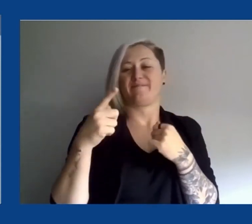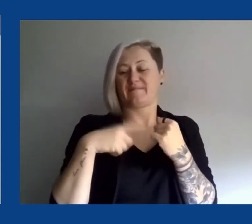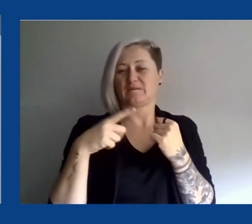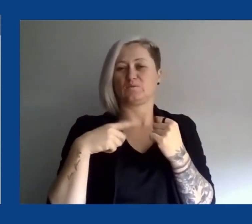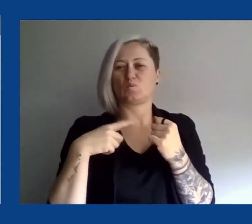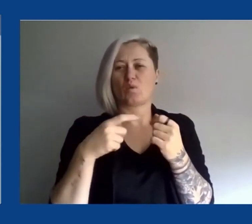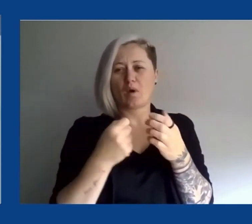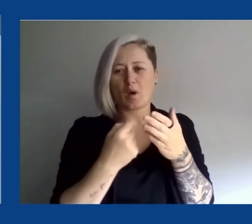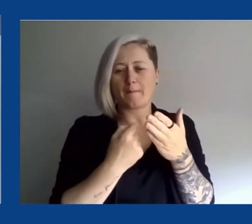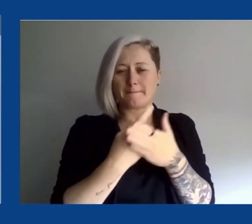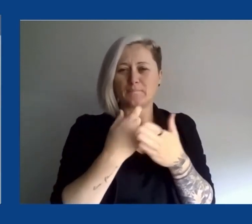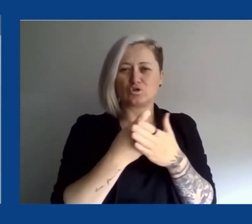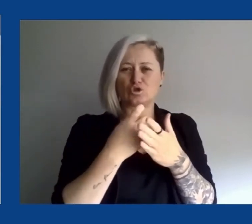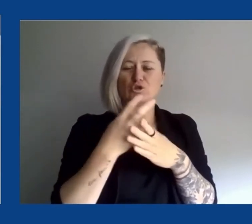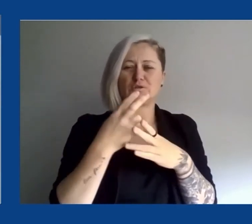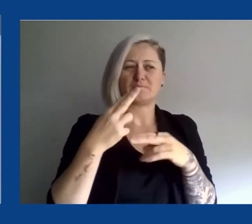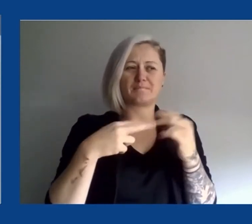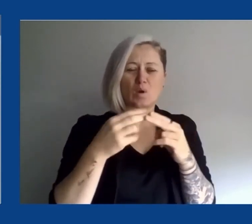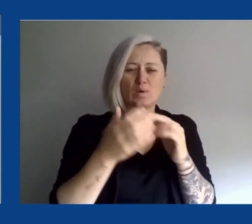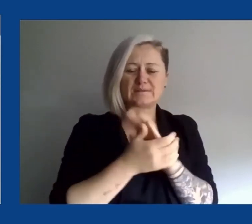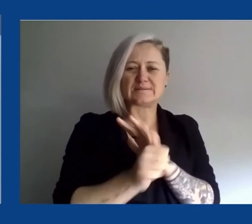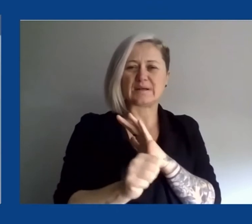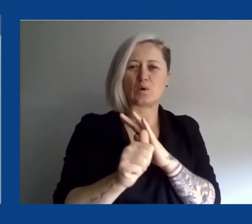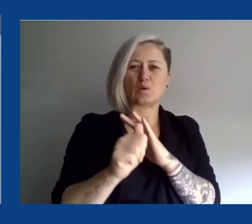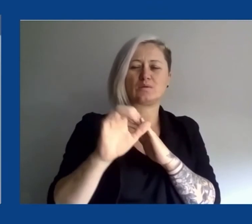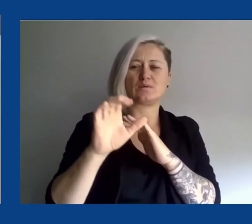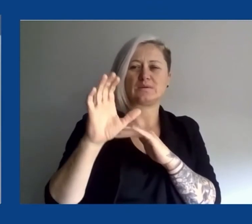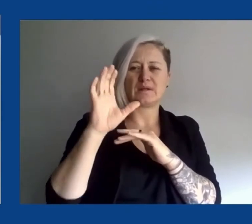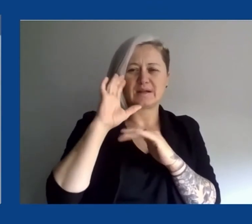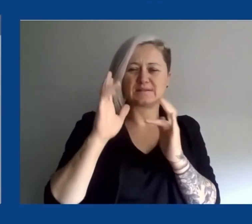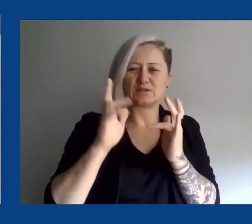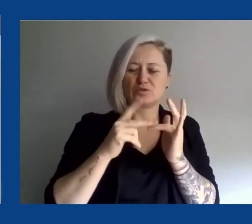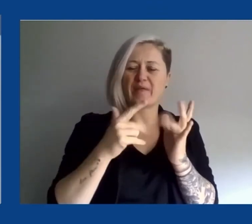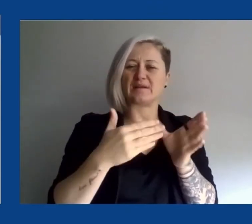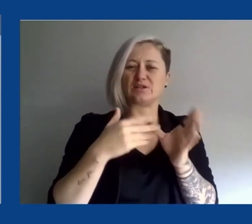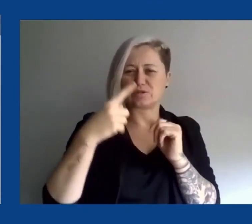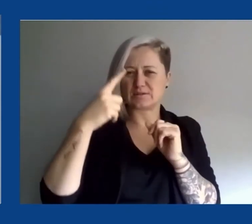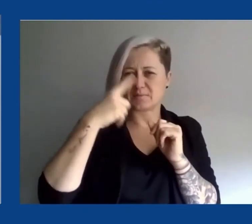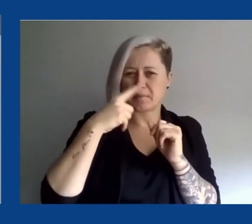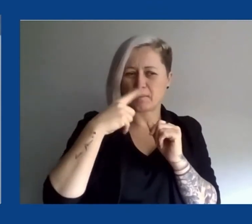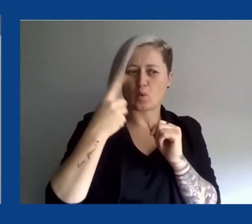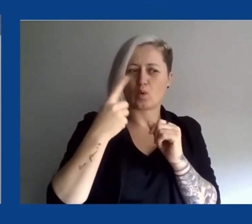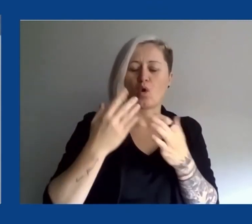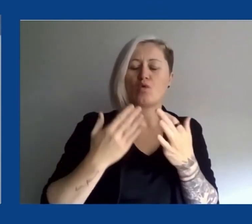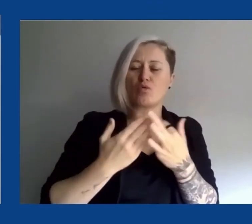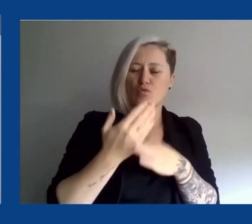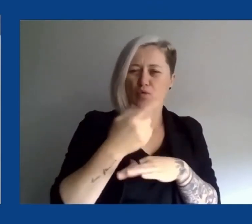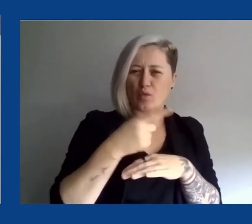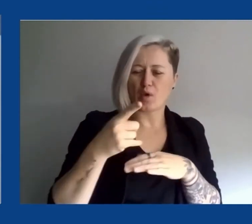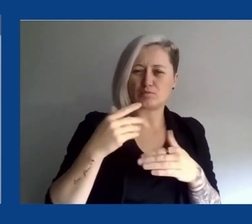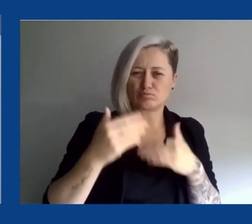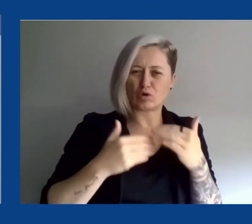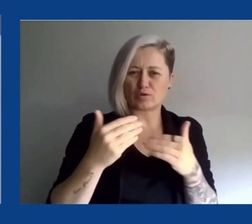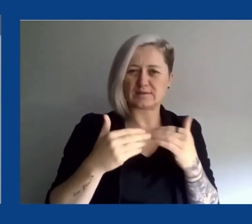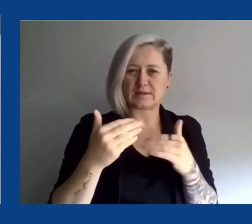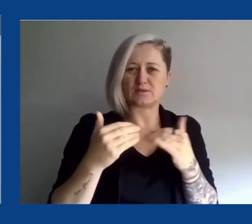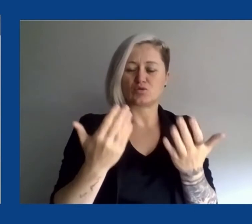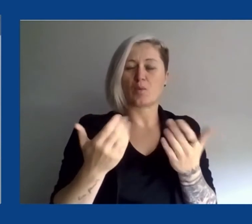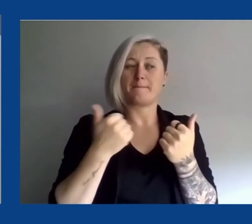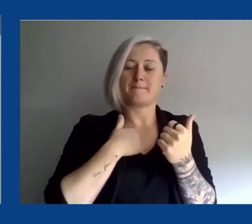opportunities of building skills, listening to other Indigenous people who had gone through those processes. So mine was